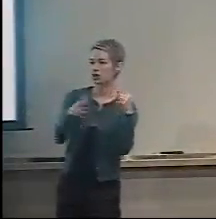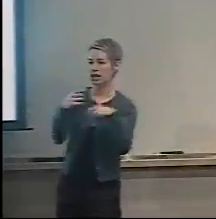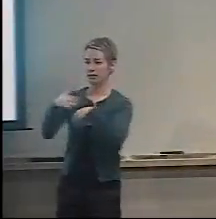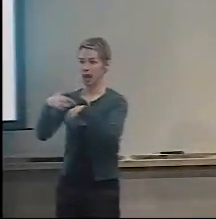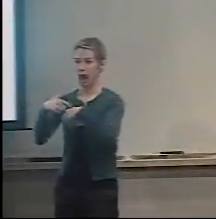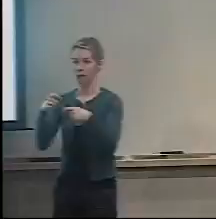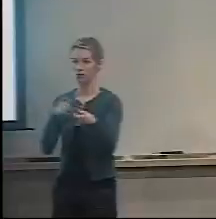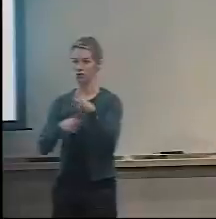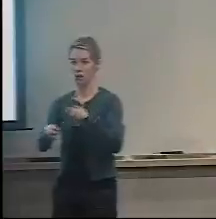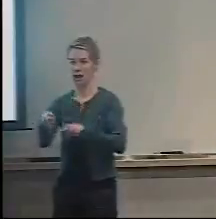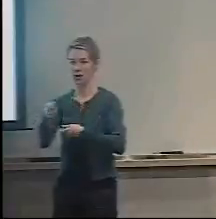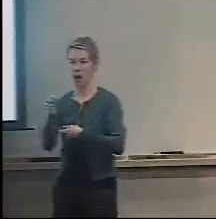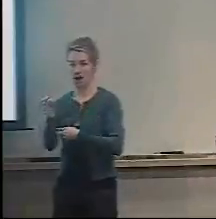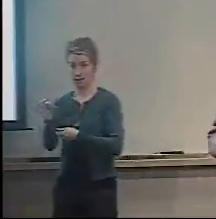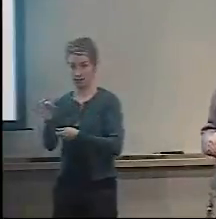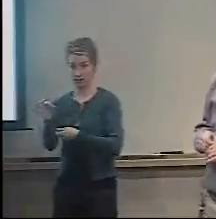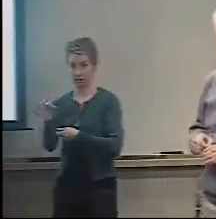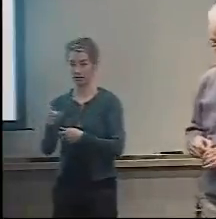So